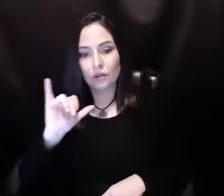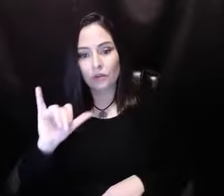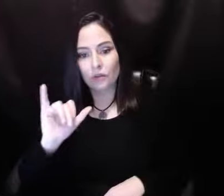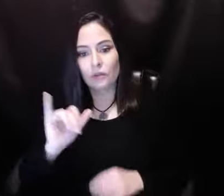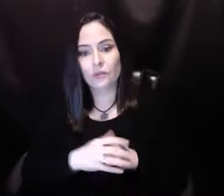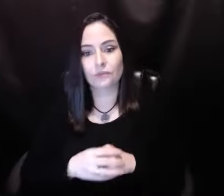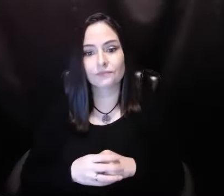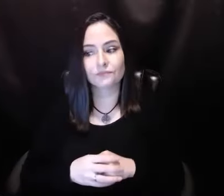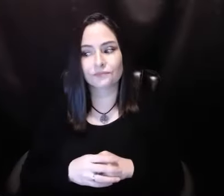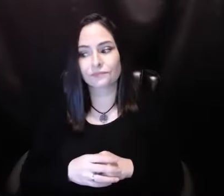later I understood